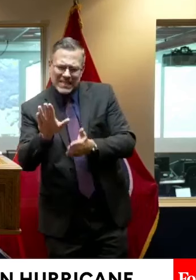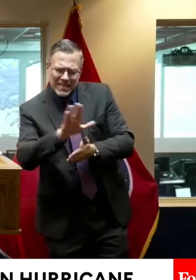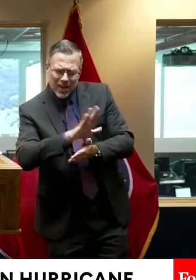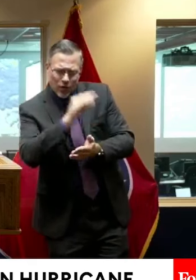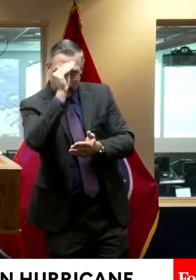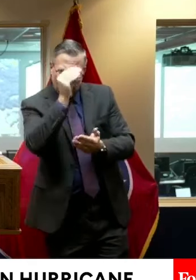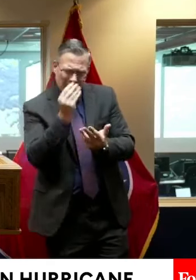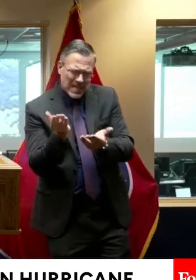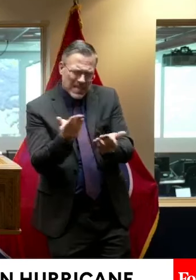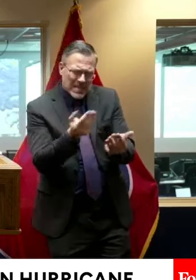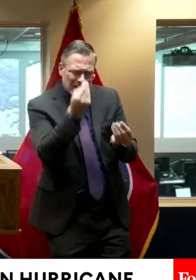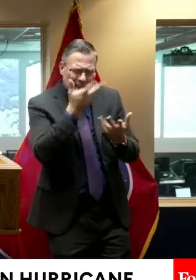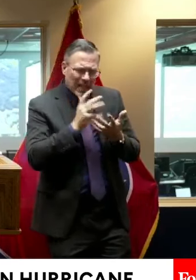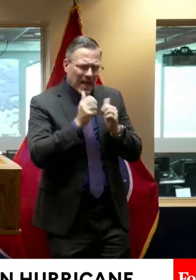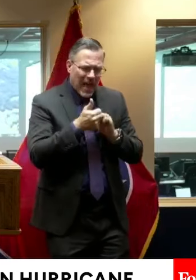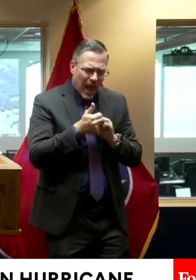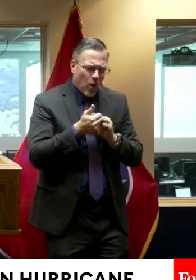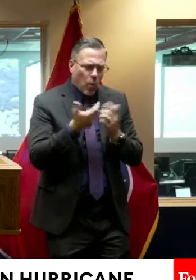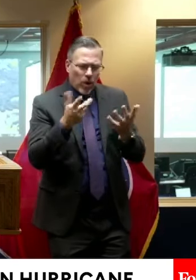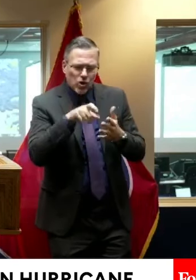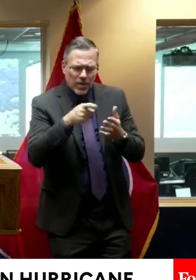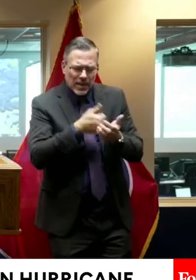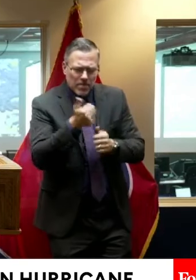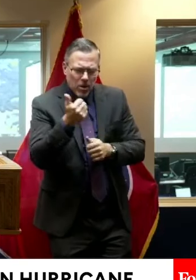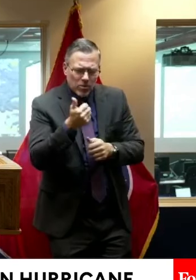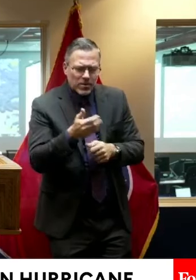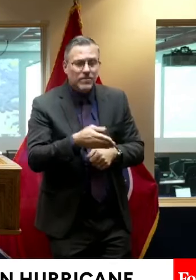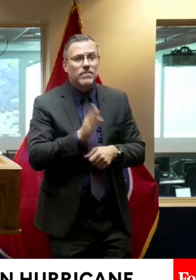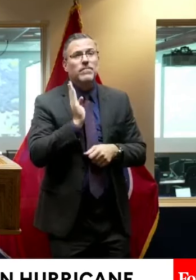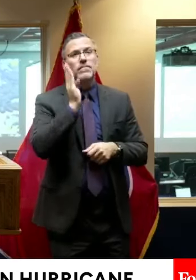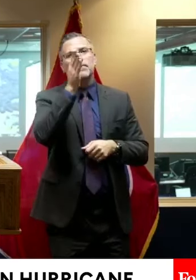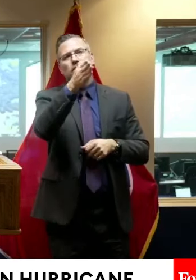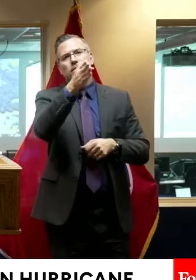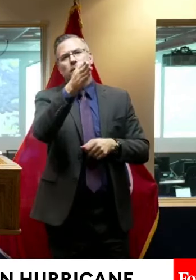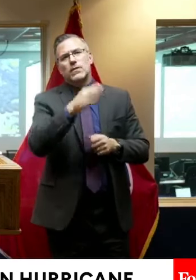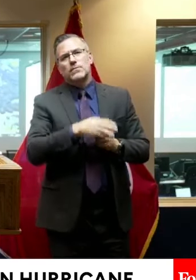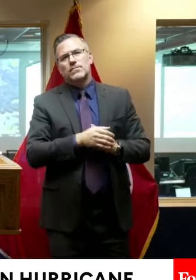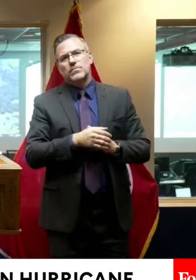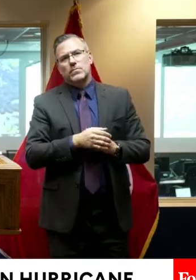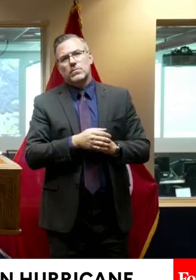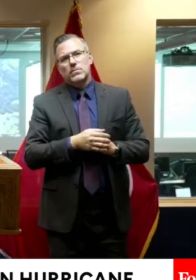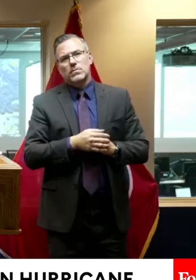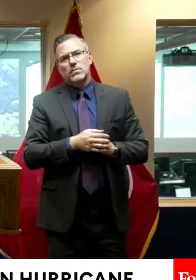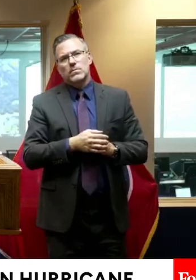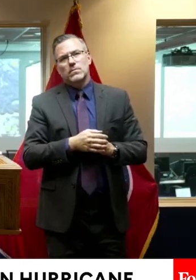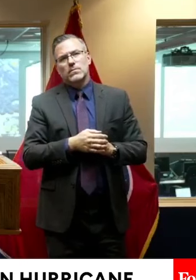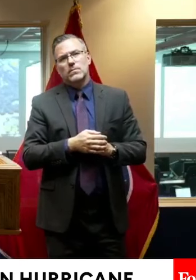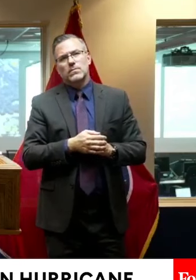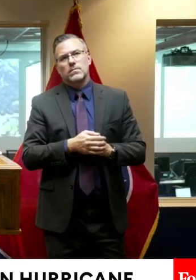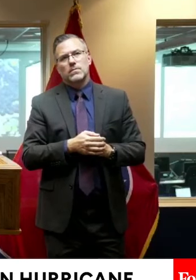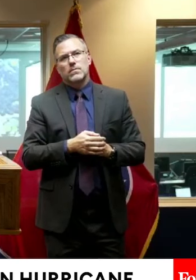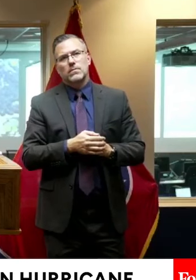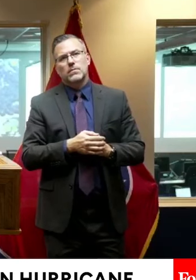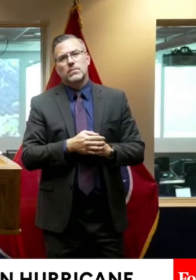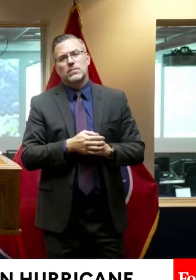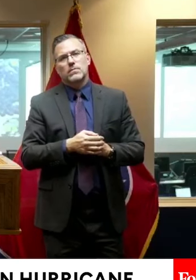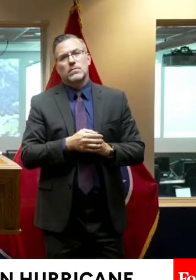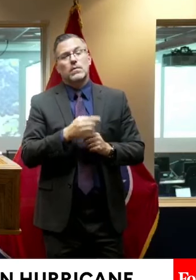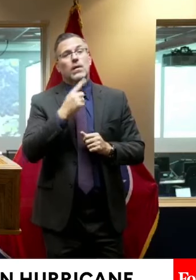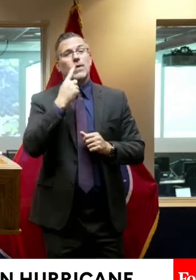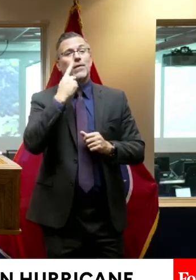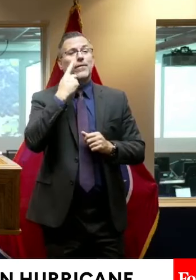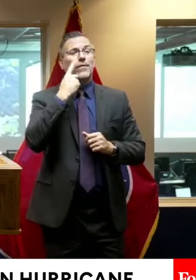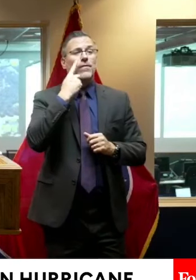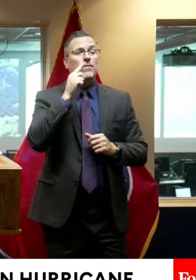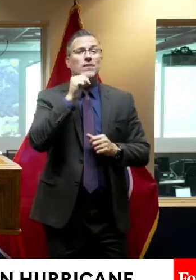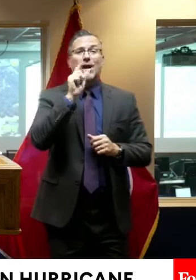most, and it'll allow us to structure those grants. Governor, given the long-term needs for public infrastructure, not